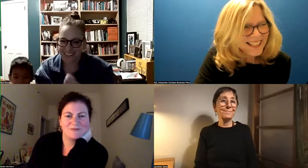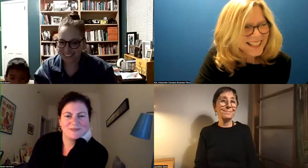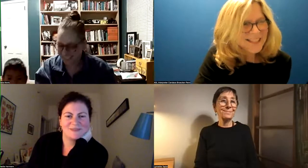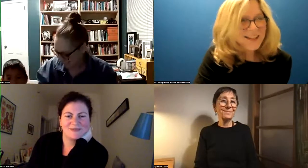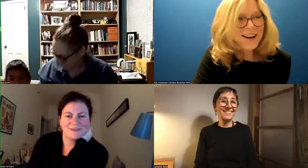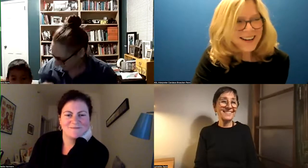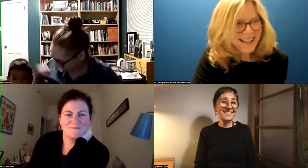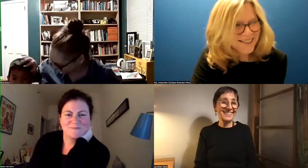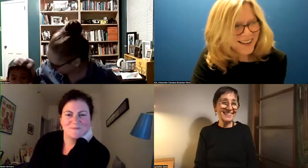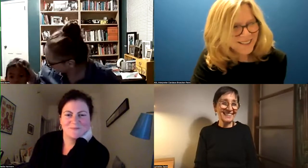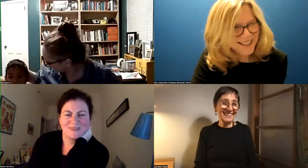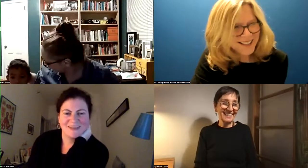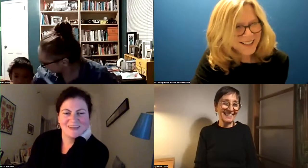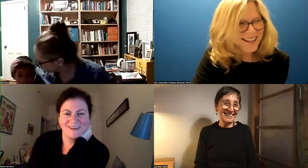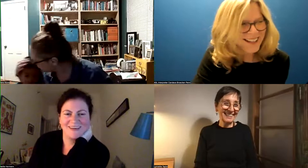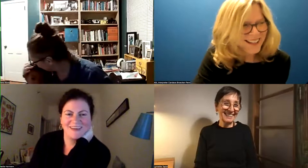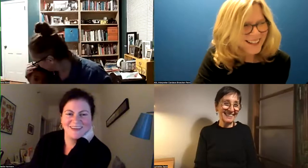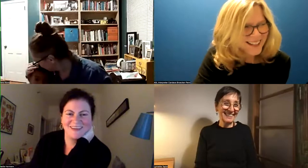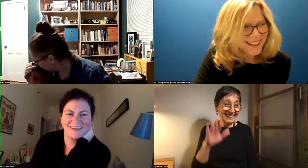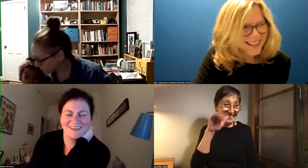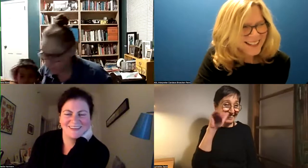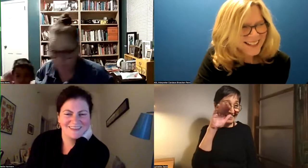You have a visitor. Sorry, yeah, I have a visitor.